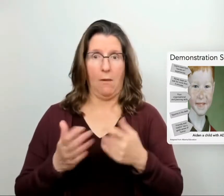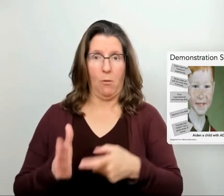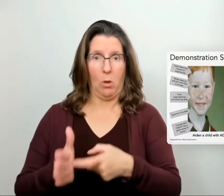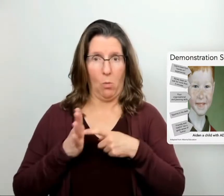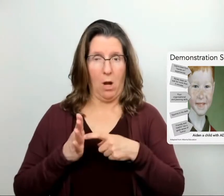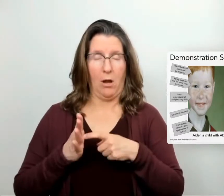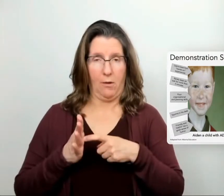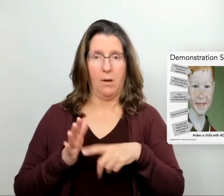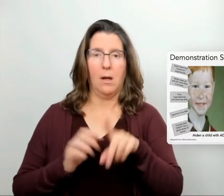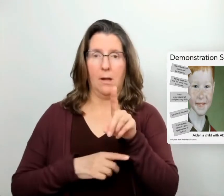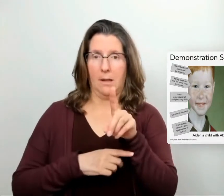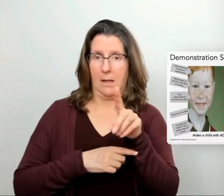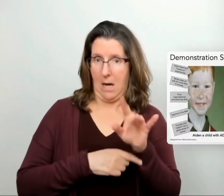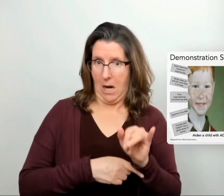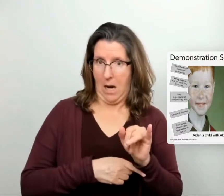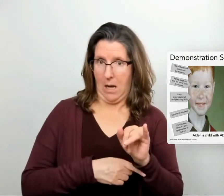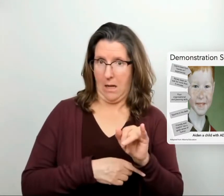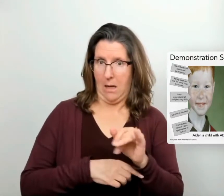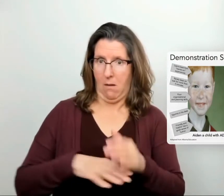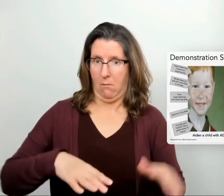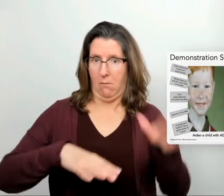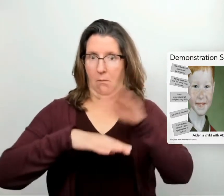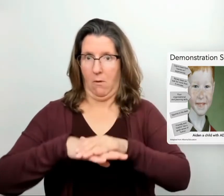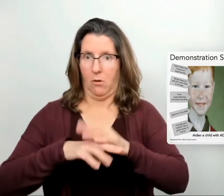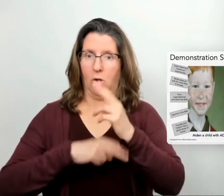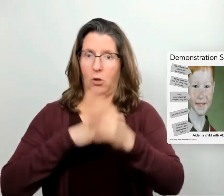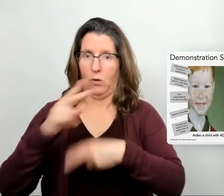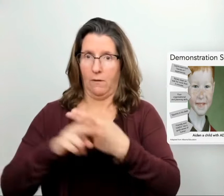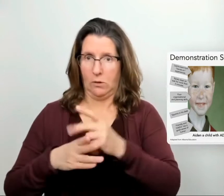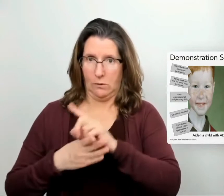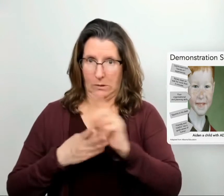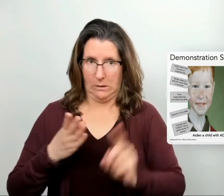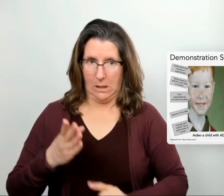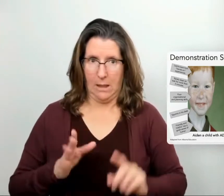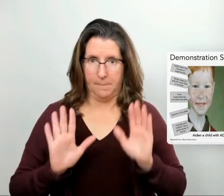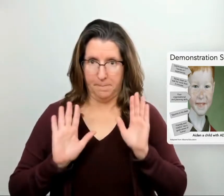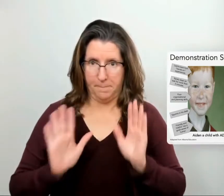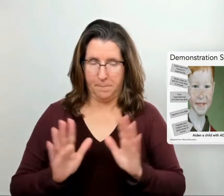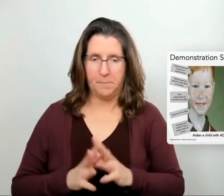So beyond differentiating instruction, we need to overlay universal design for learning.